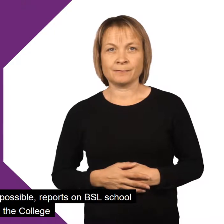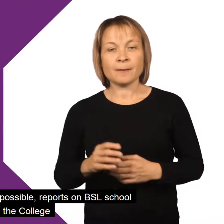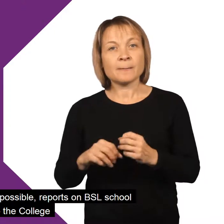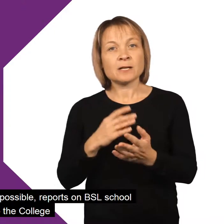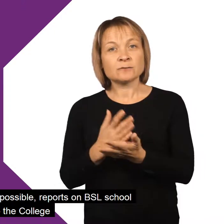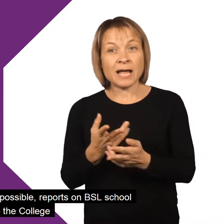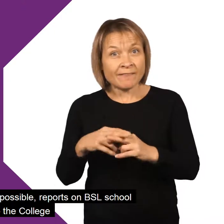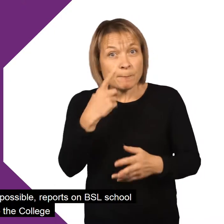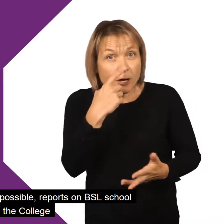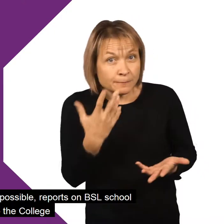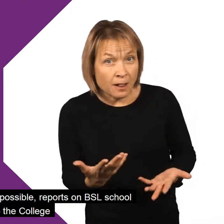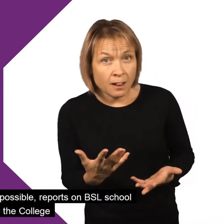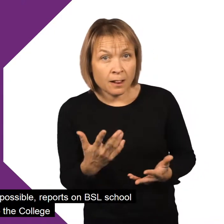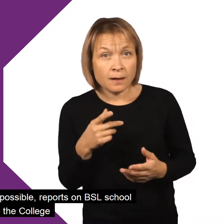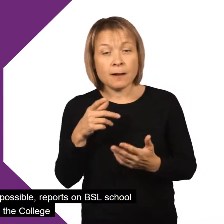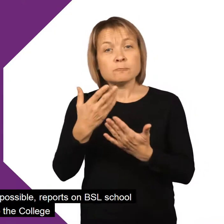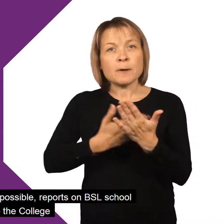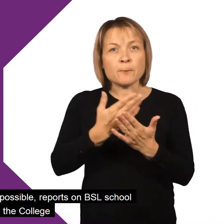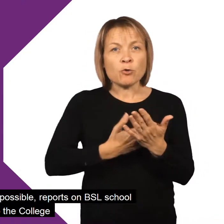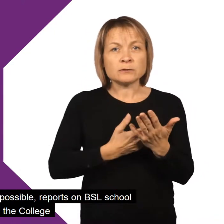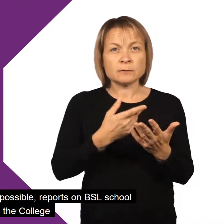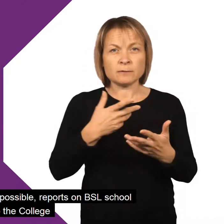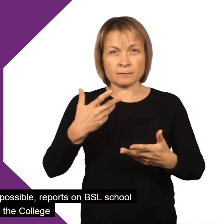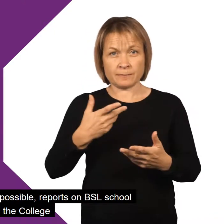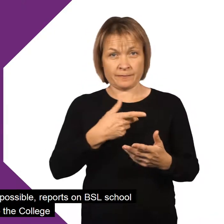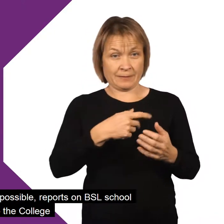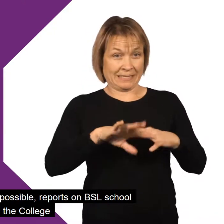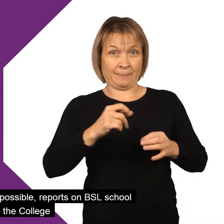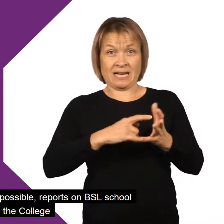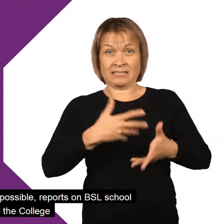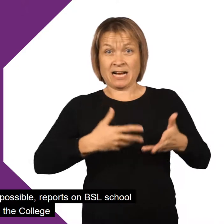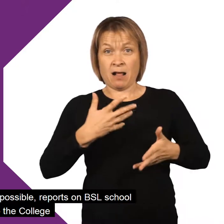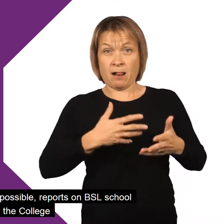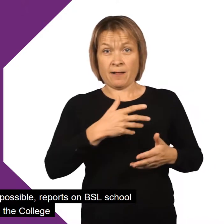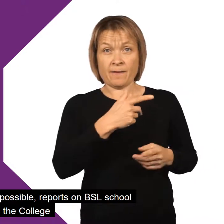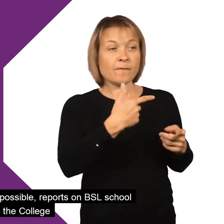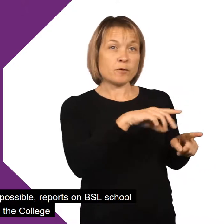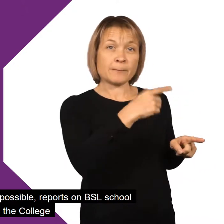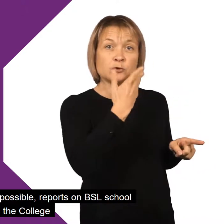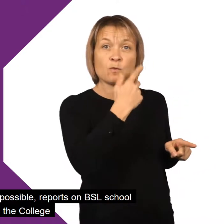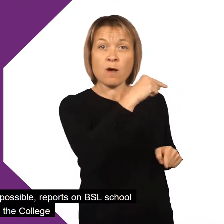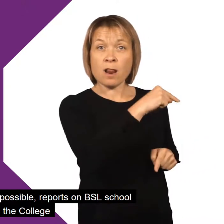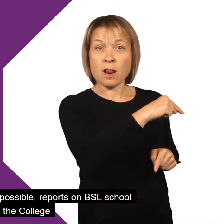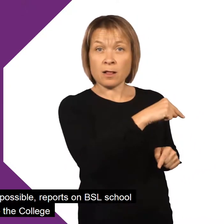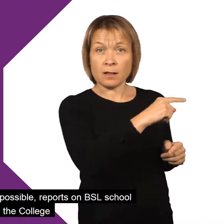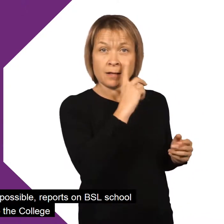Ensuring that where possible reports on BSL school pupils are provided to the college